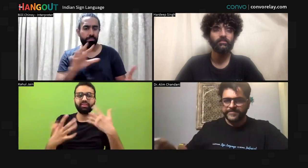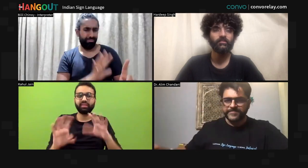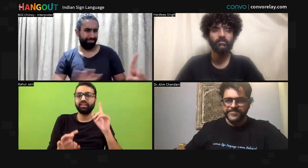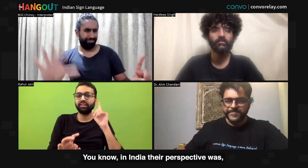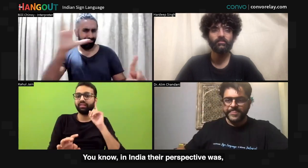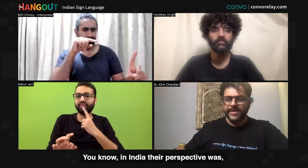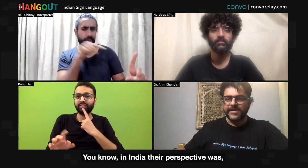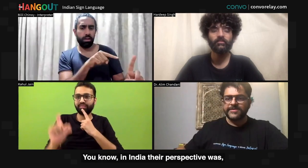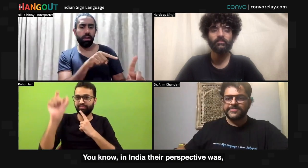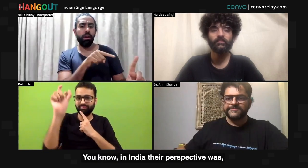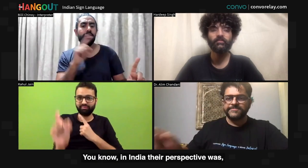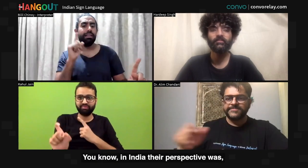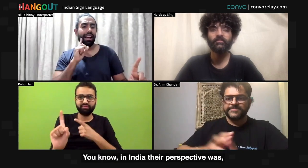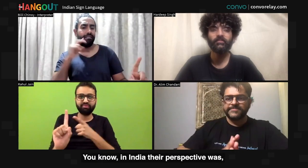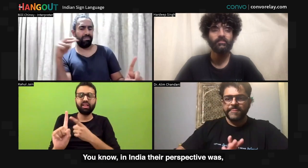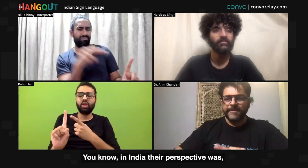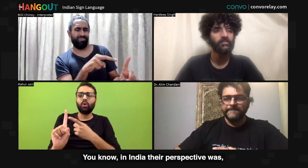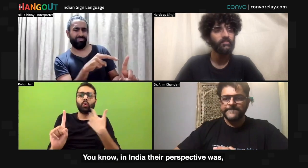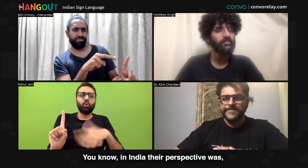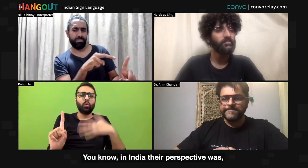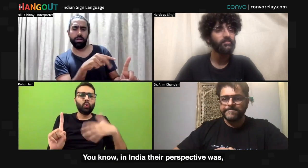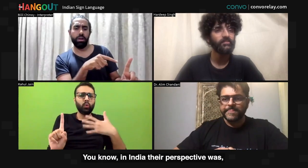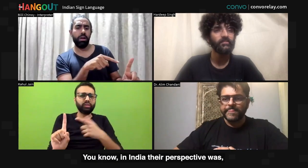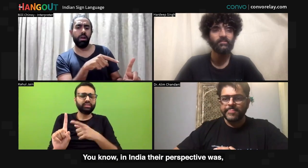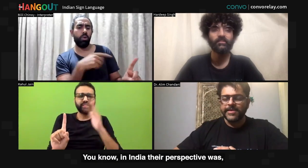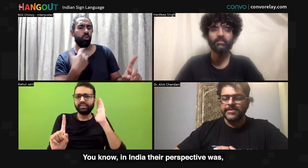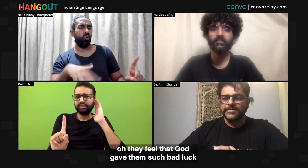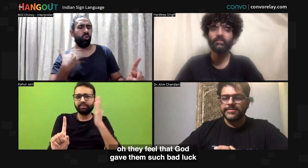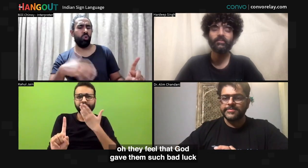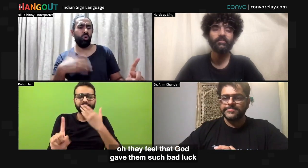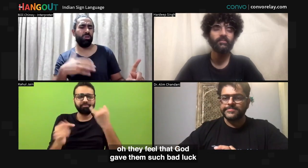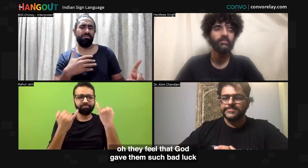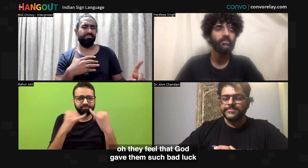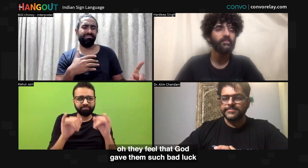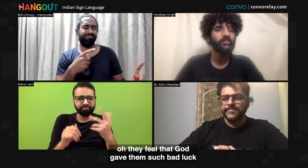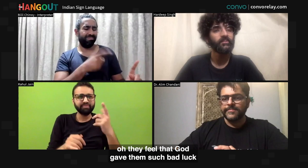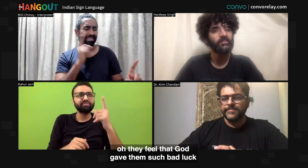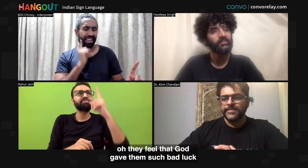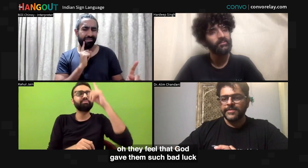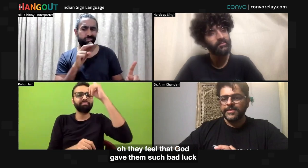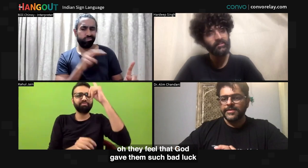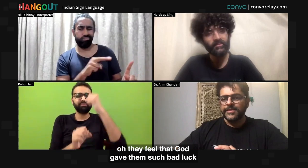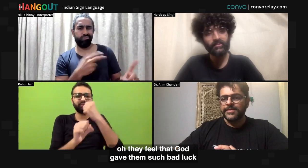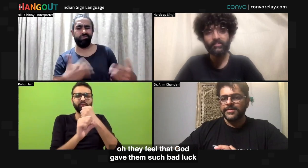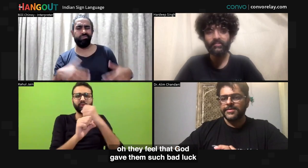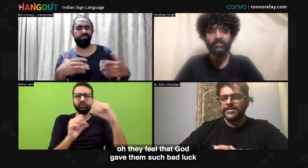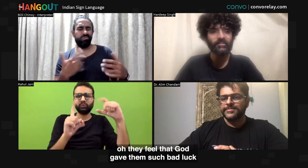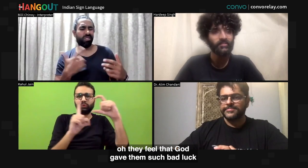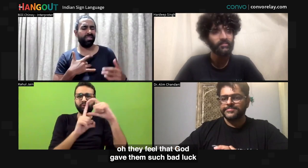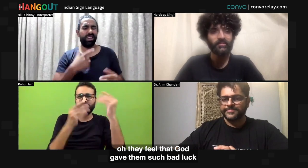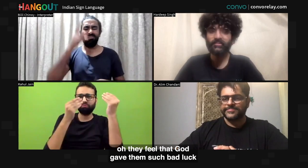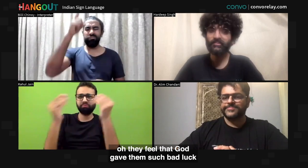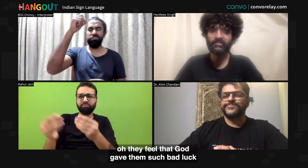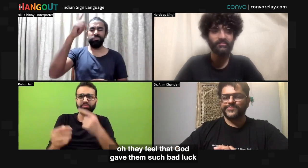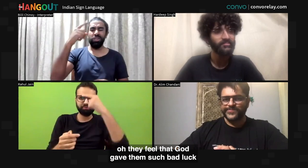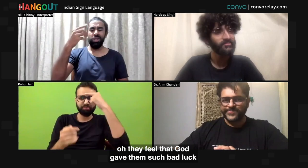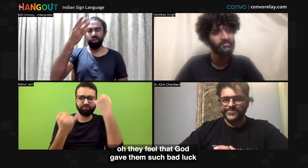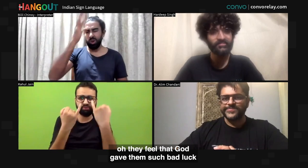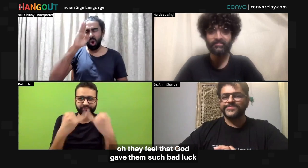You know, the, in India, they would, their perspective was, oh, um, uh, they feel that